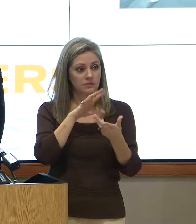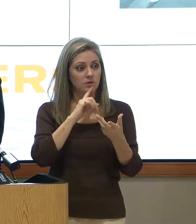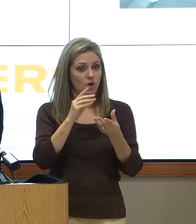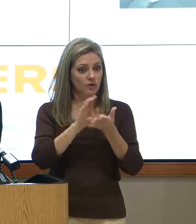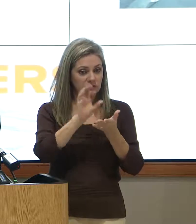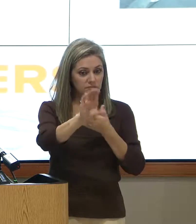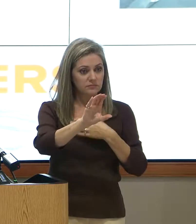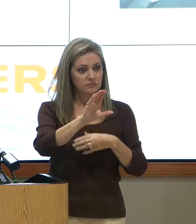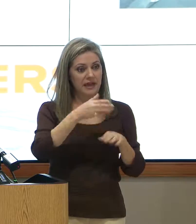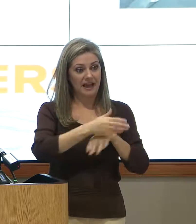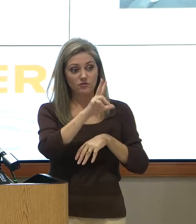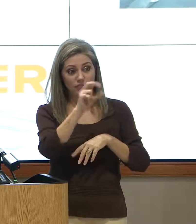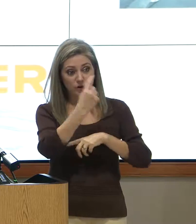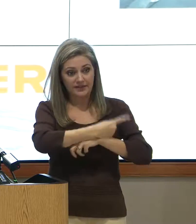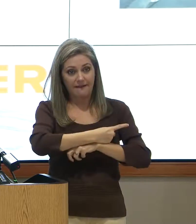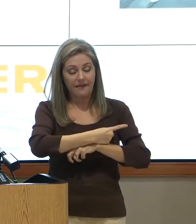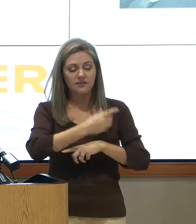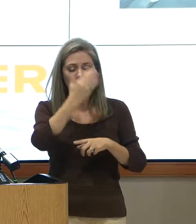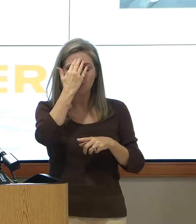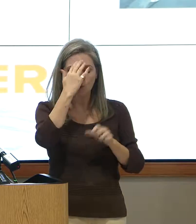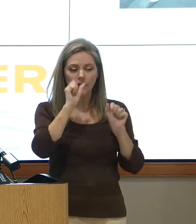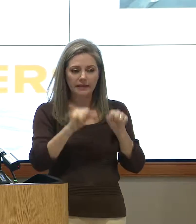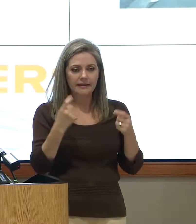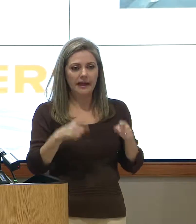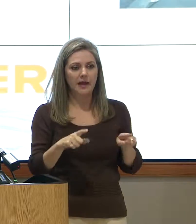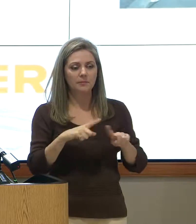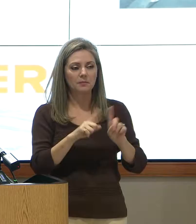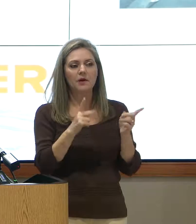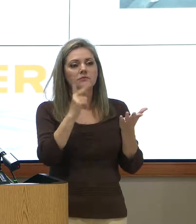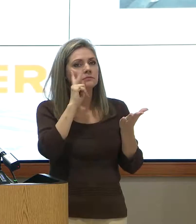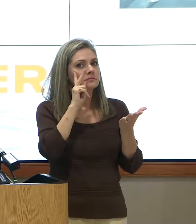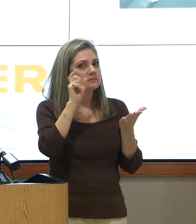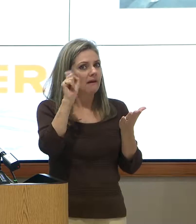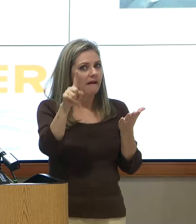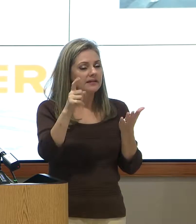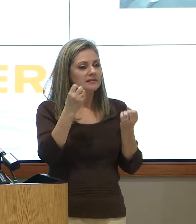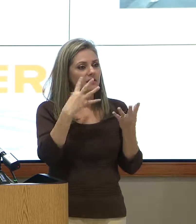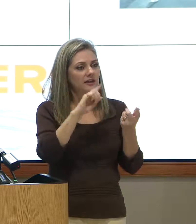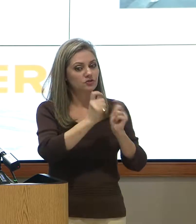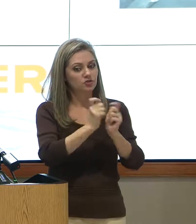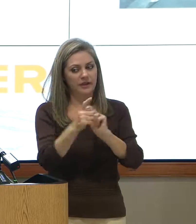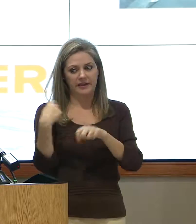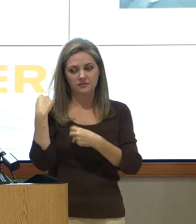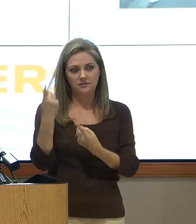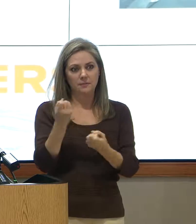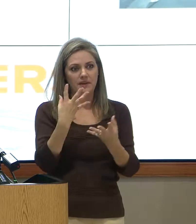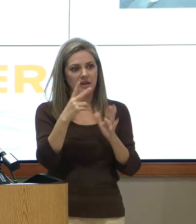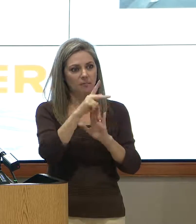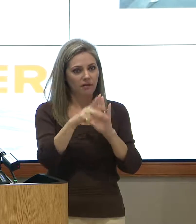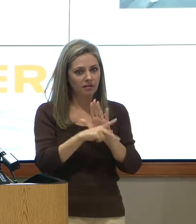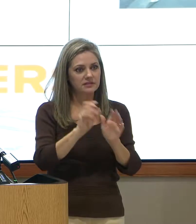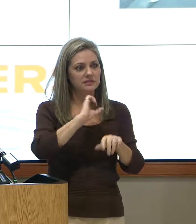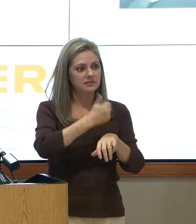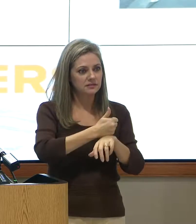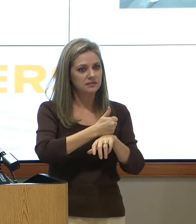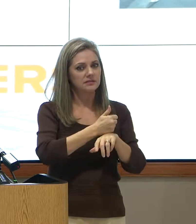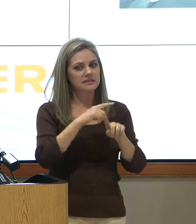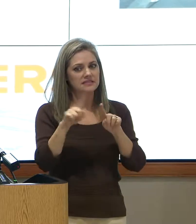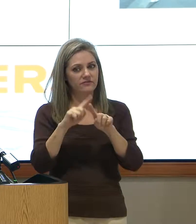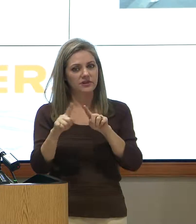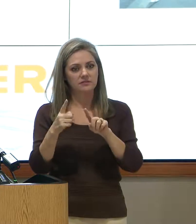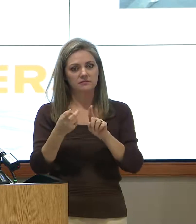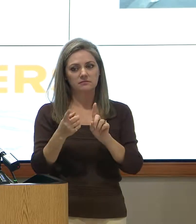of the flood itself happening. So we know it can be done. We're just looking at those avenues to see, you know, a lot has changed. Different policies have been in place in the last 20 years. But